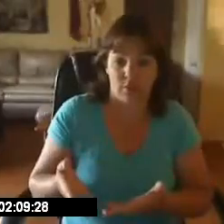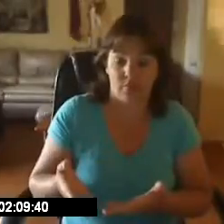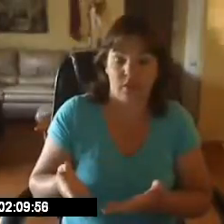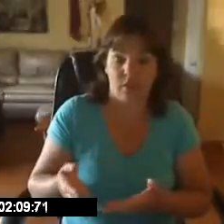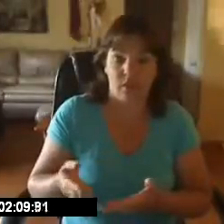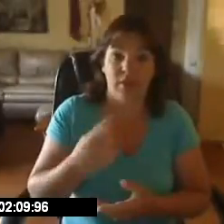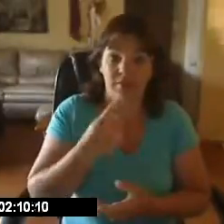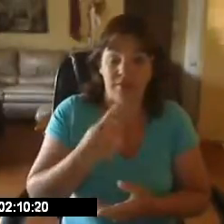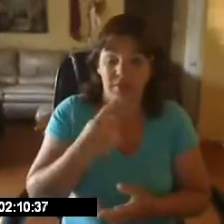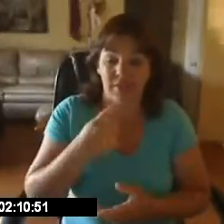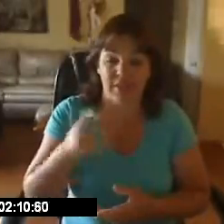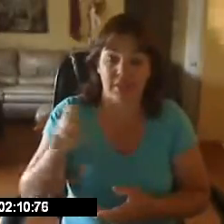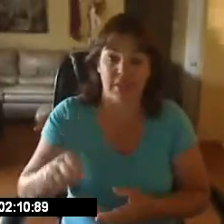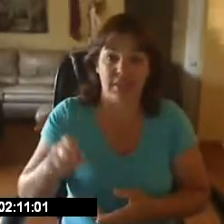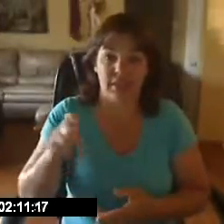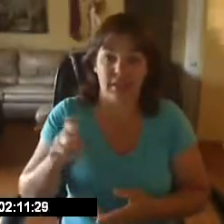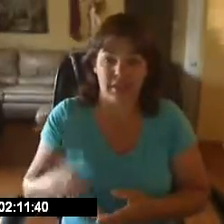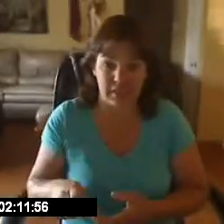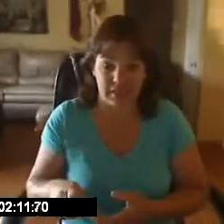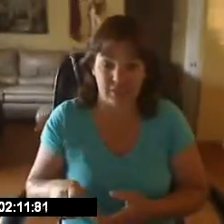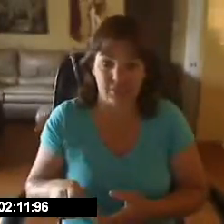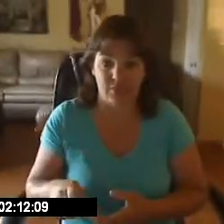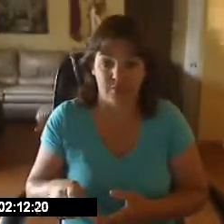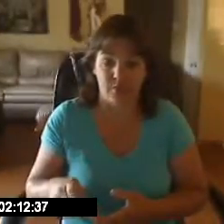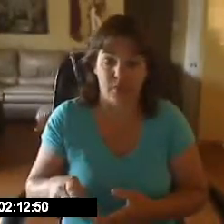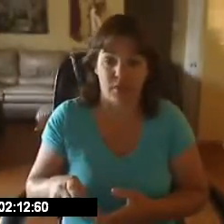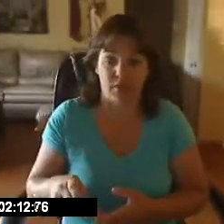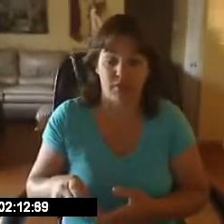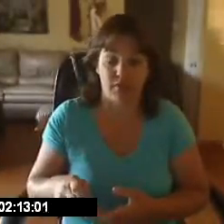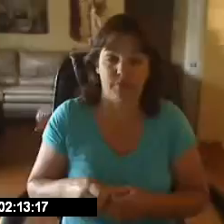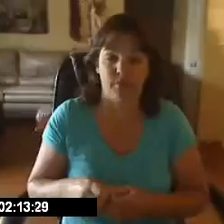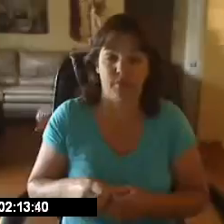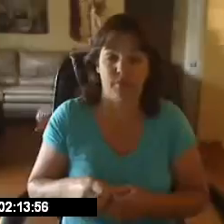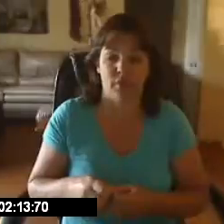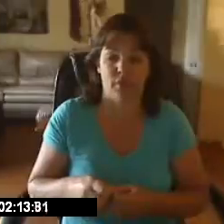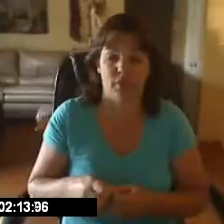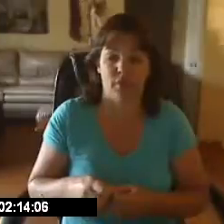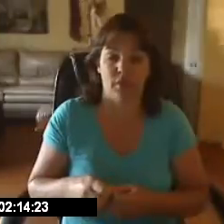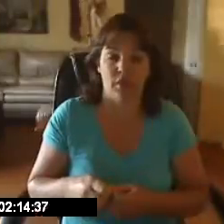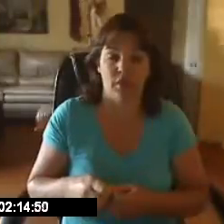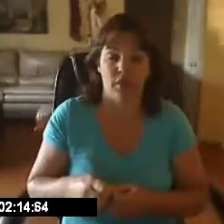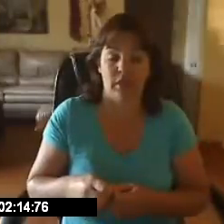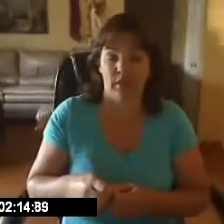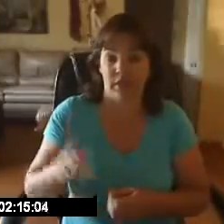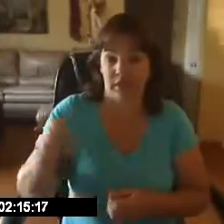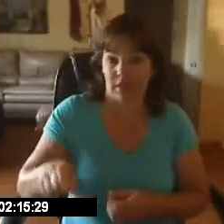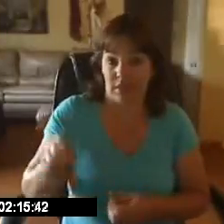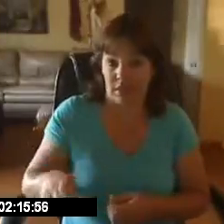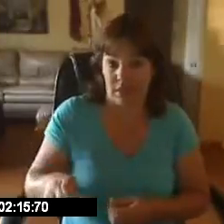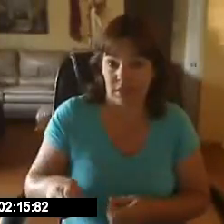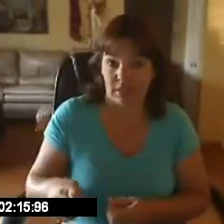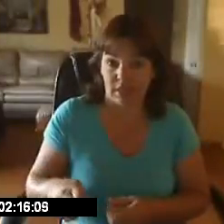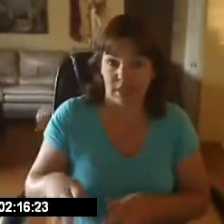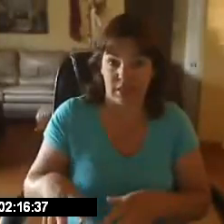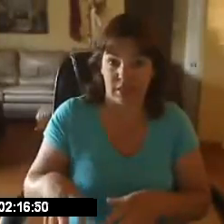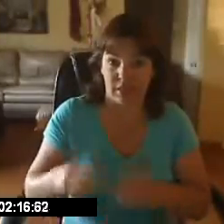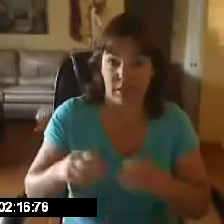part of the test. So here's the deal. You may take the written test without having an